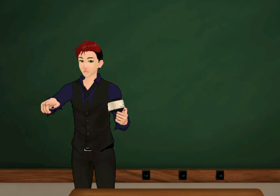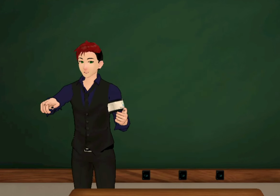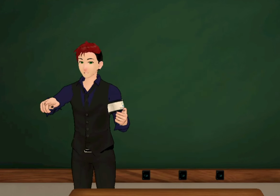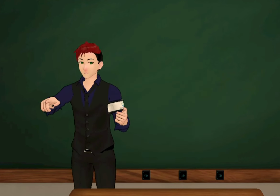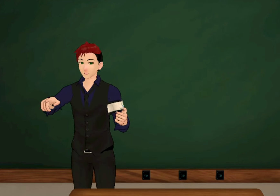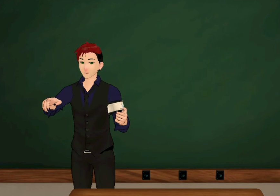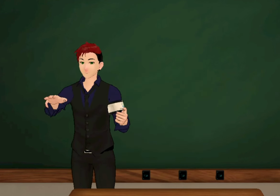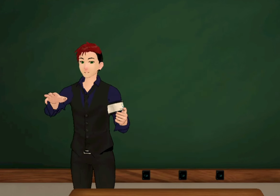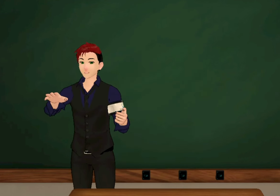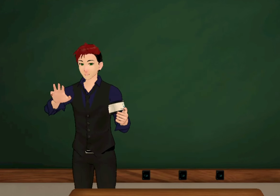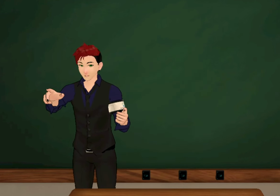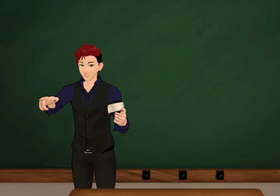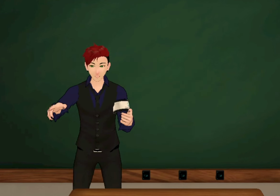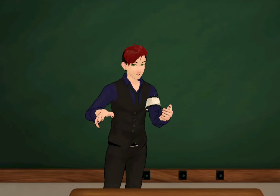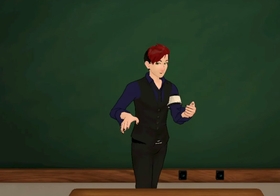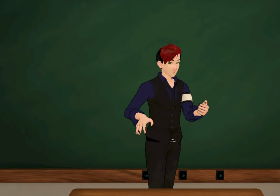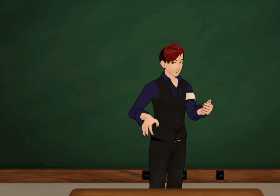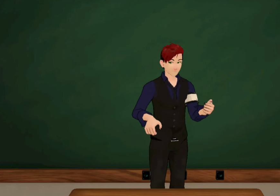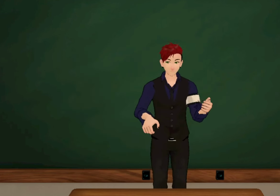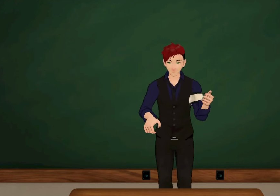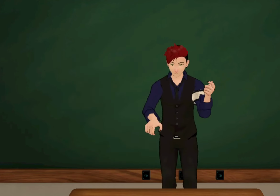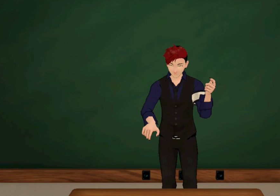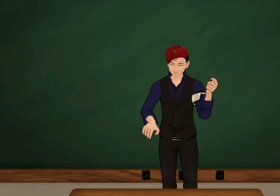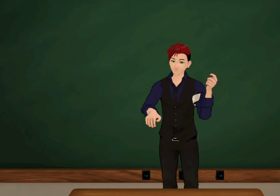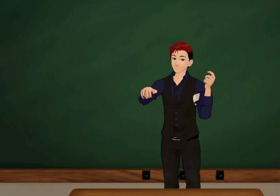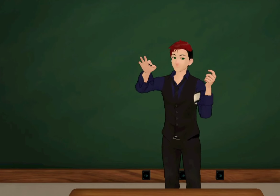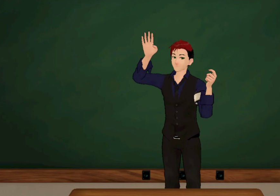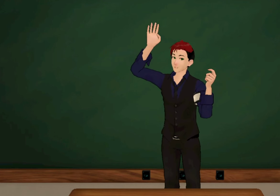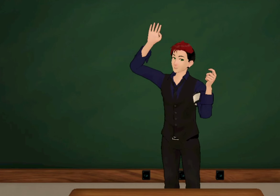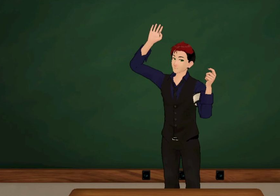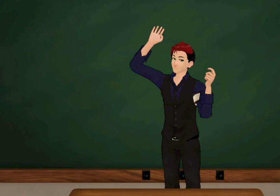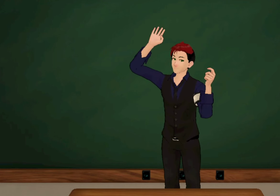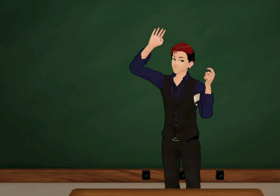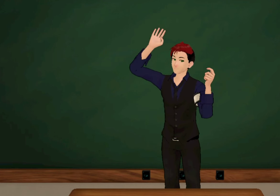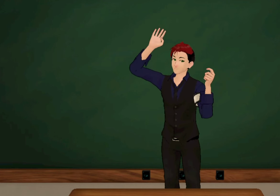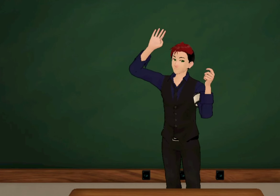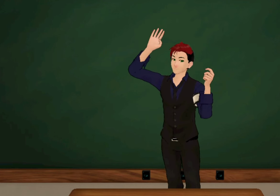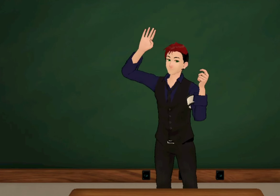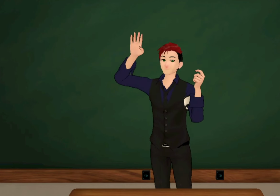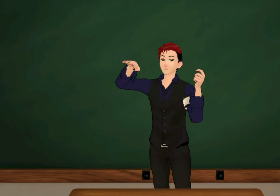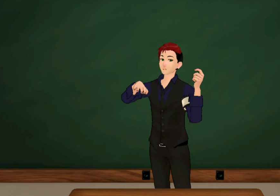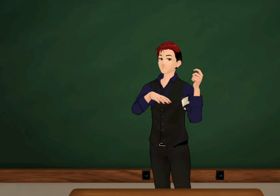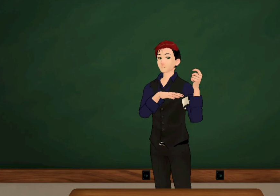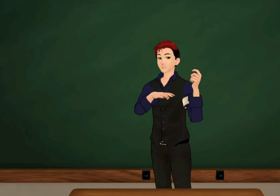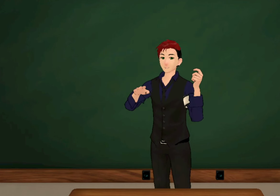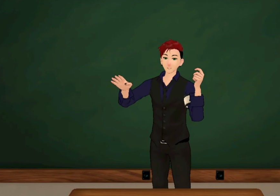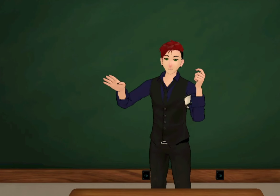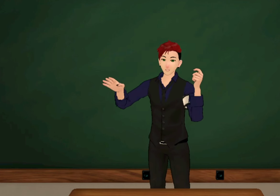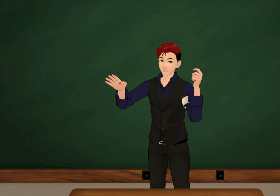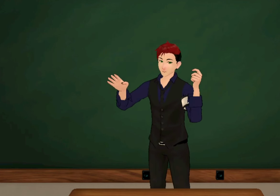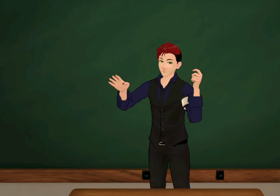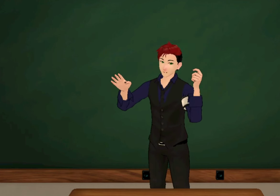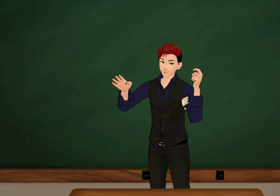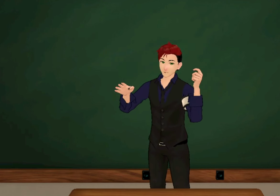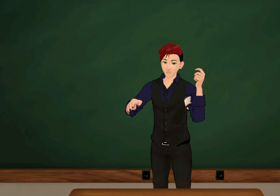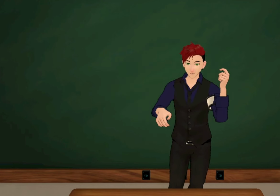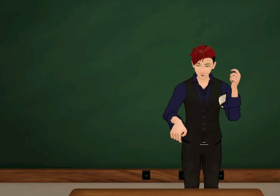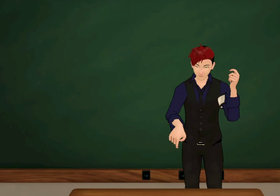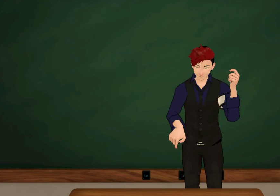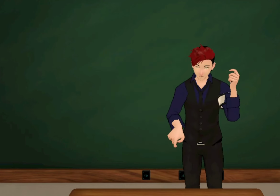second Icrad, word, so and I'm then like, I finally can't spell the second Eincrad. word. Can we get a different Alright. category? Well, this is the last word, last one, and then we'll